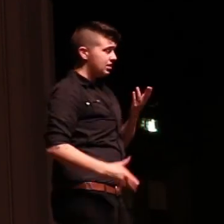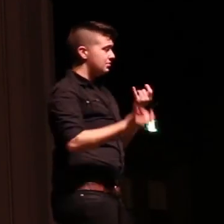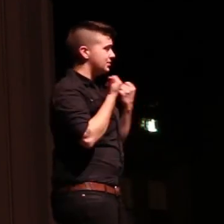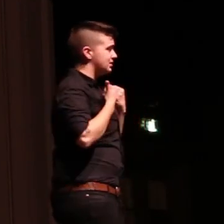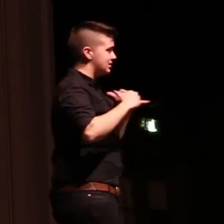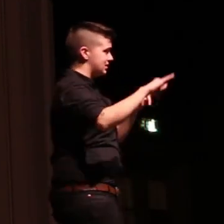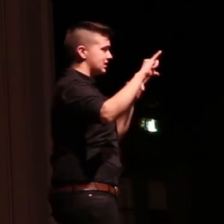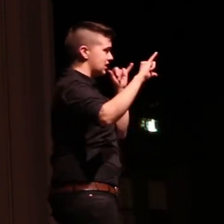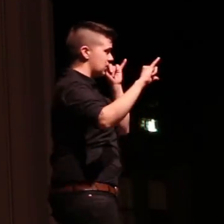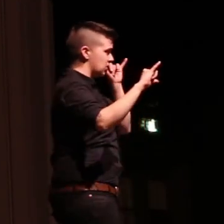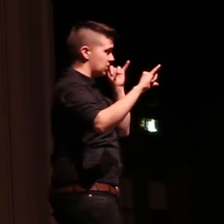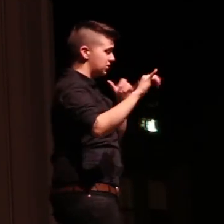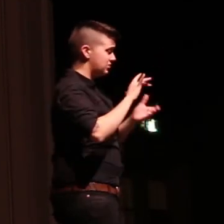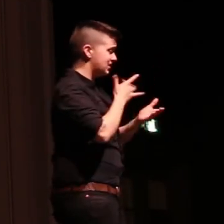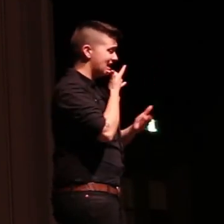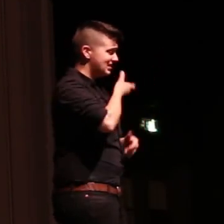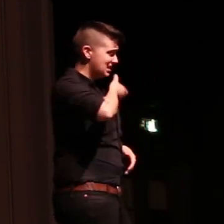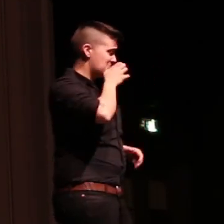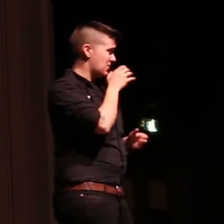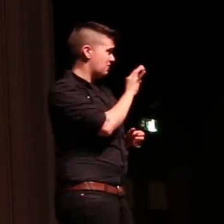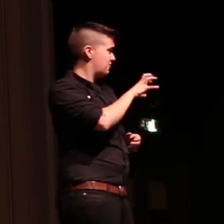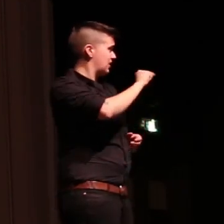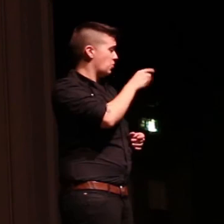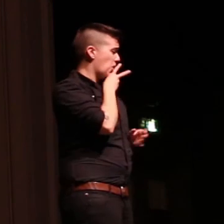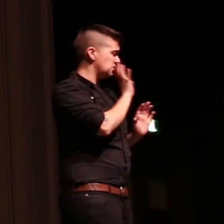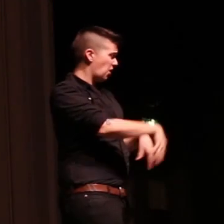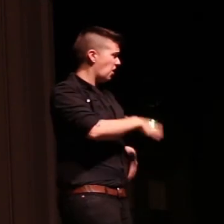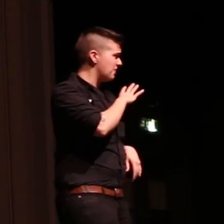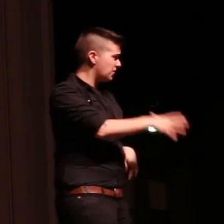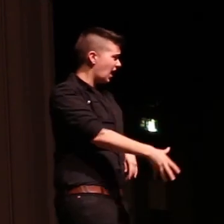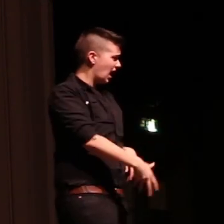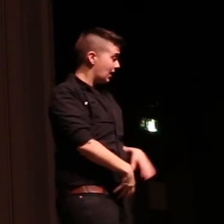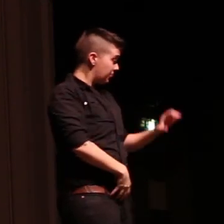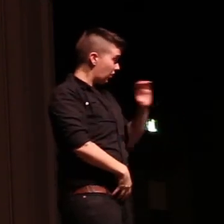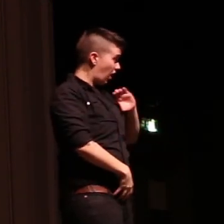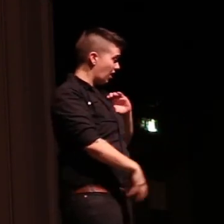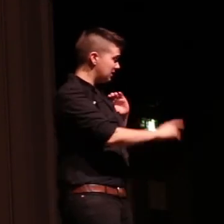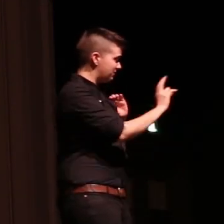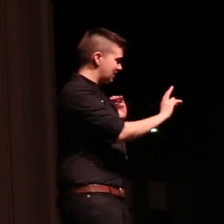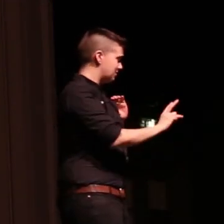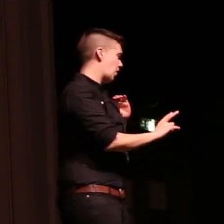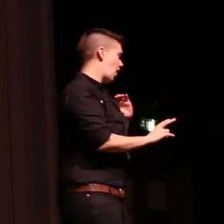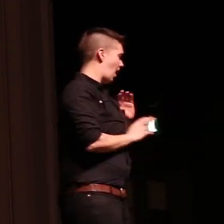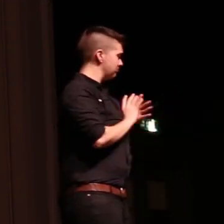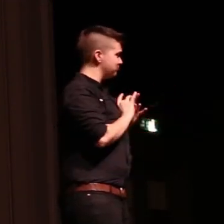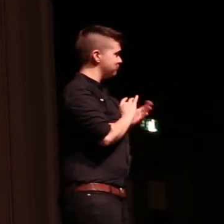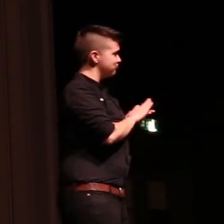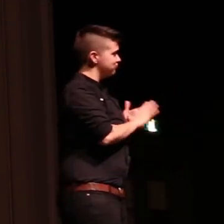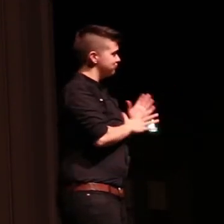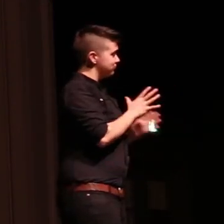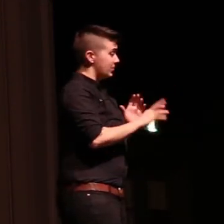Flint water and said it was fine. Gave the cops victims who could have been you only lip service. You did not